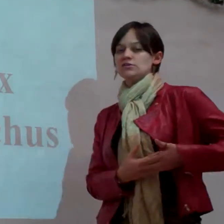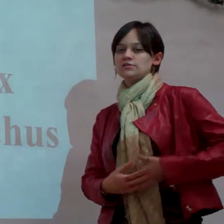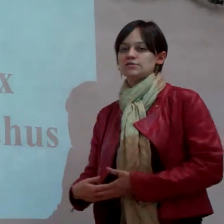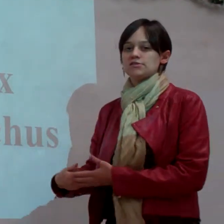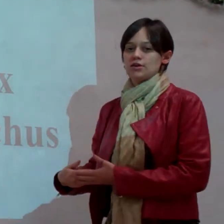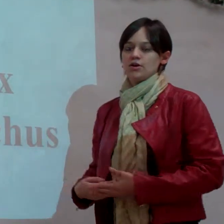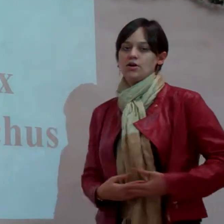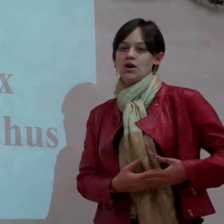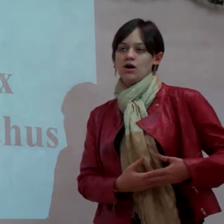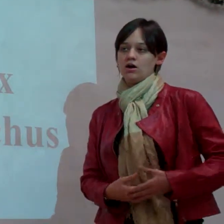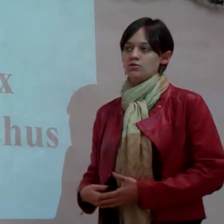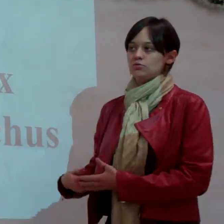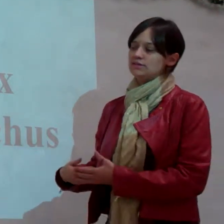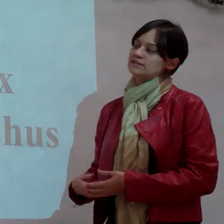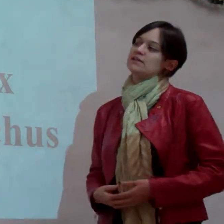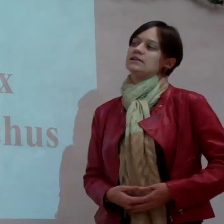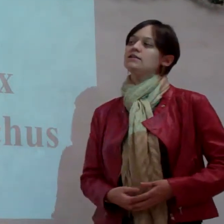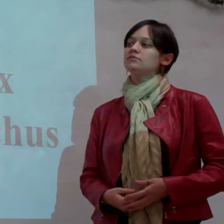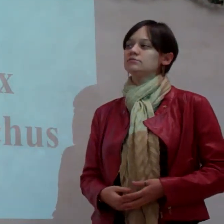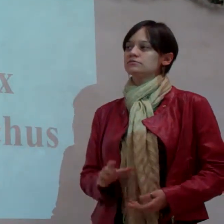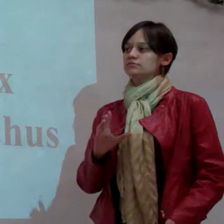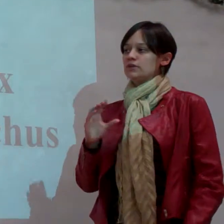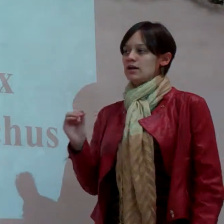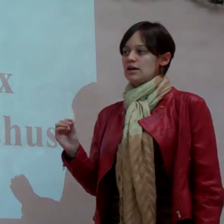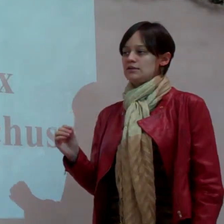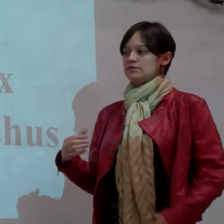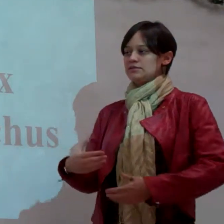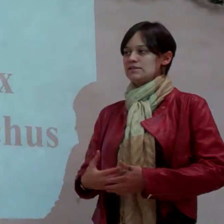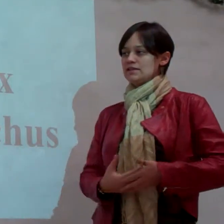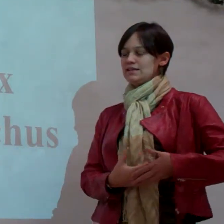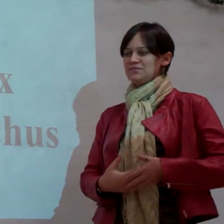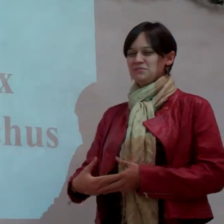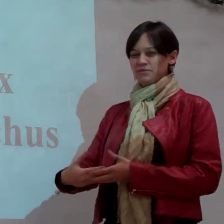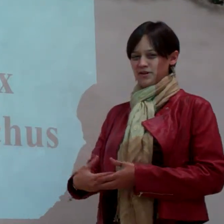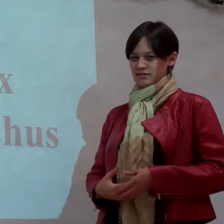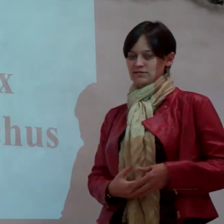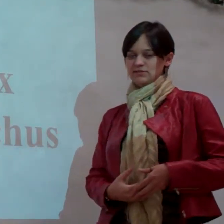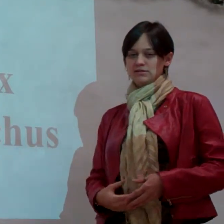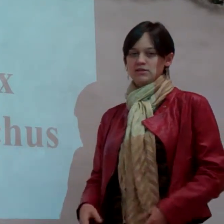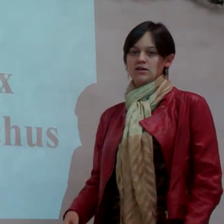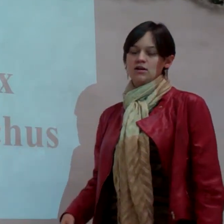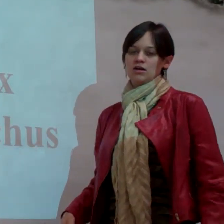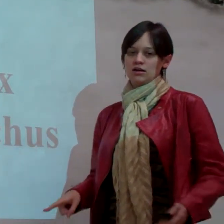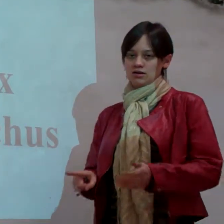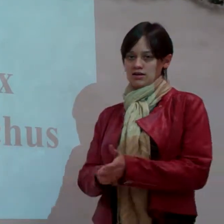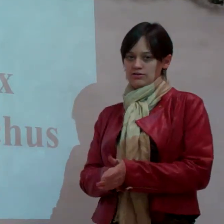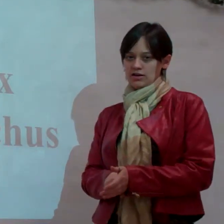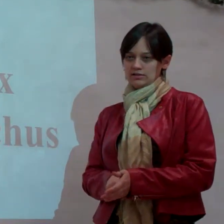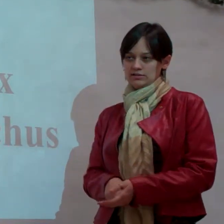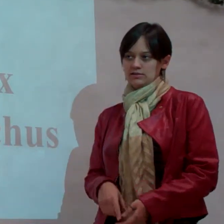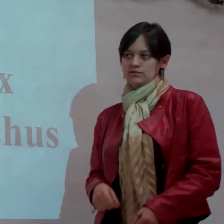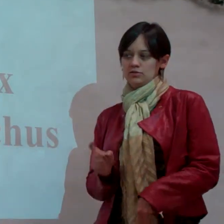filius Ulyssei, et infans erat